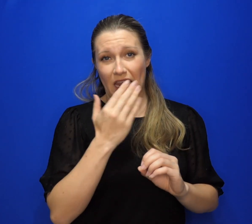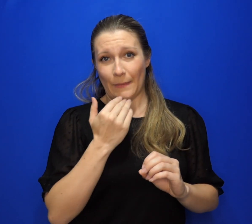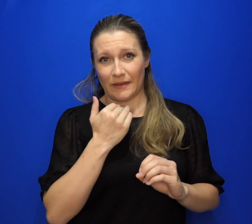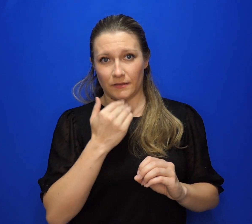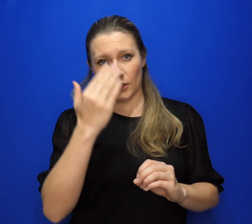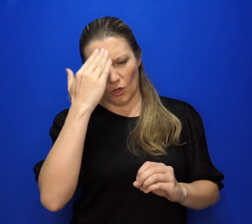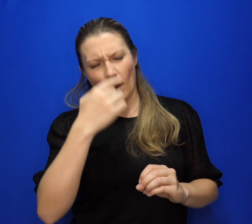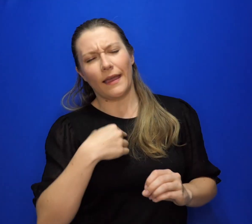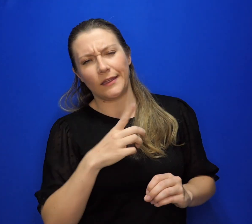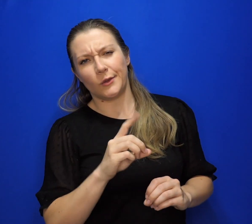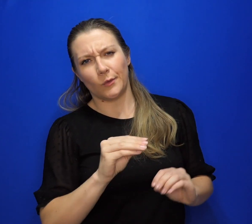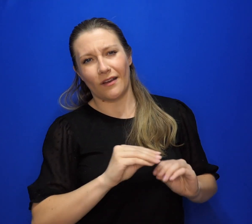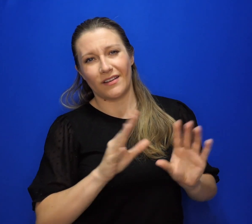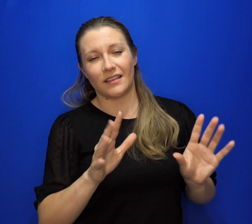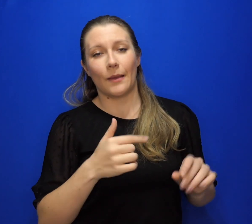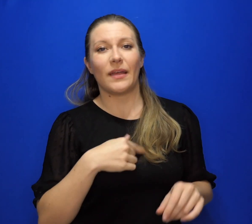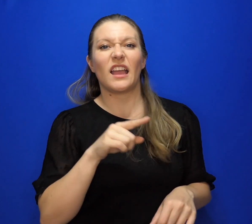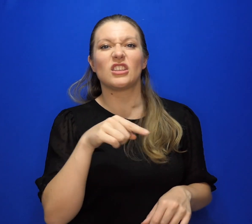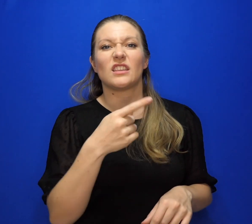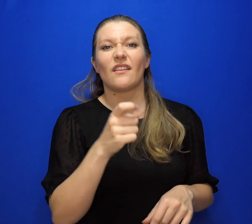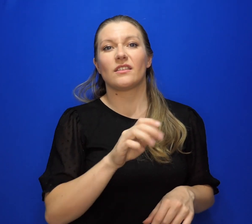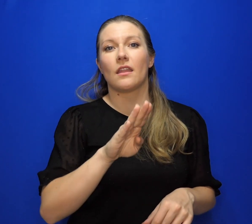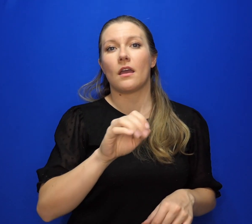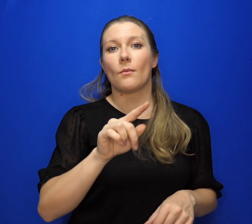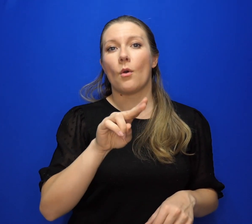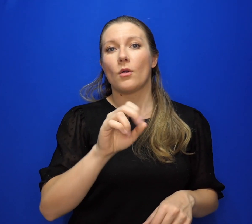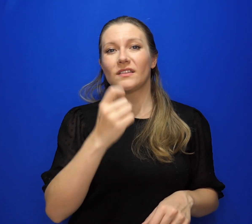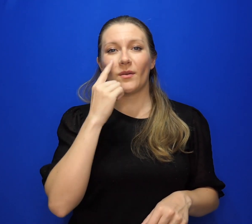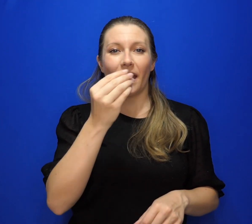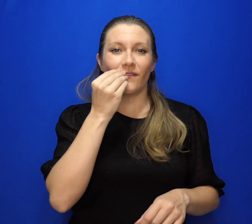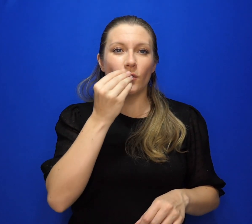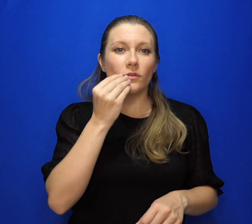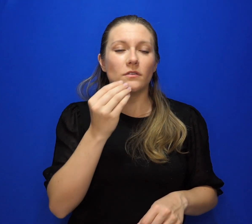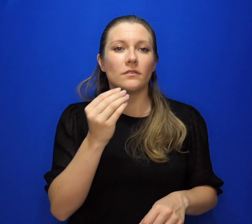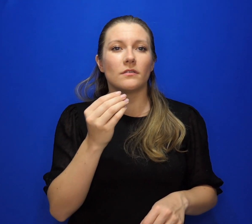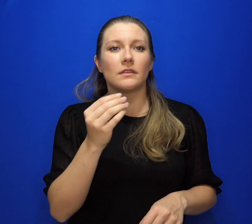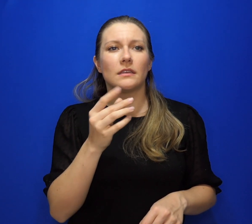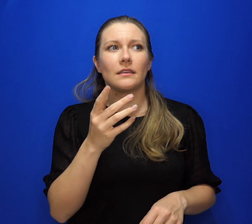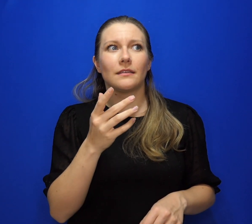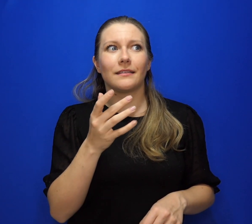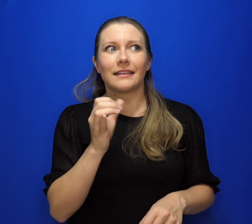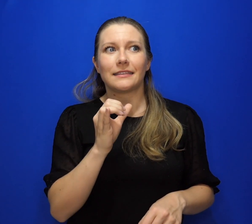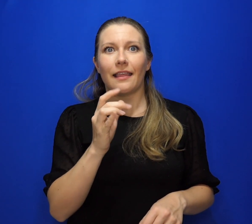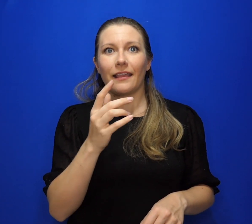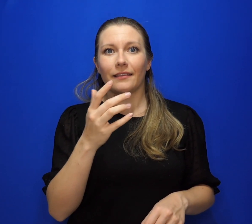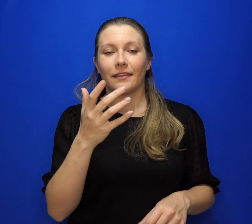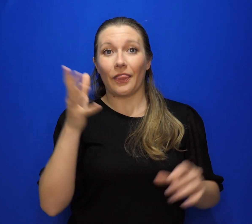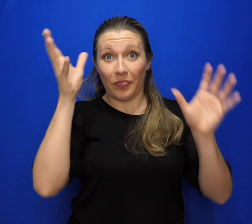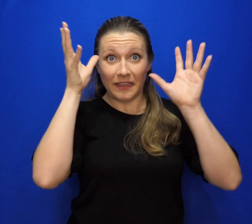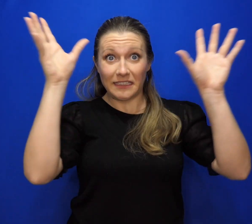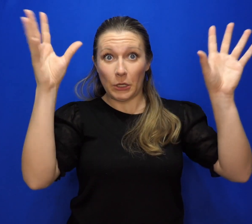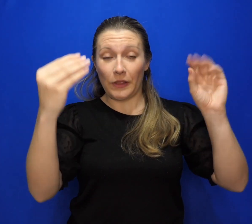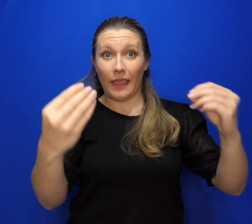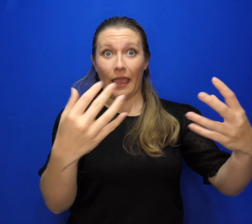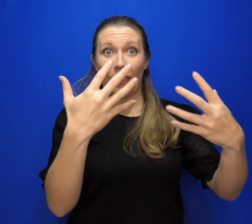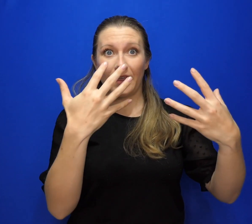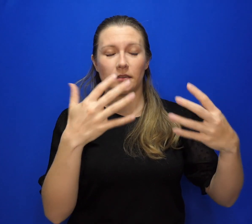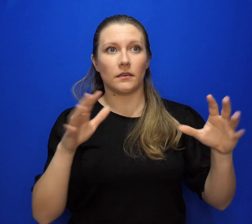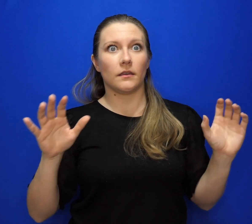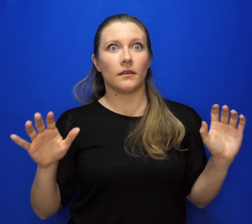have to bolus, for my food. It's kind of like the deer in the headlights, sort of like, Jenny's just doing her thing. Yeah. Like,